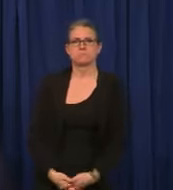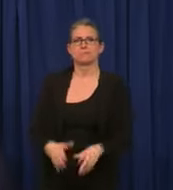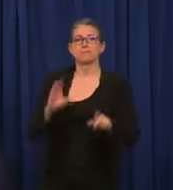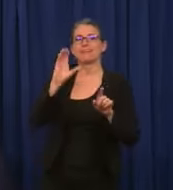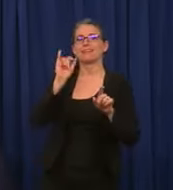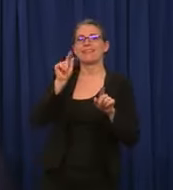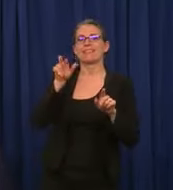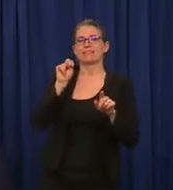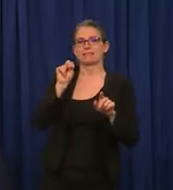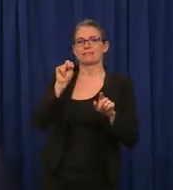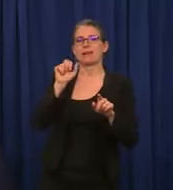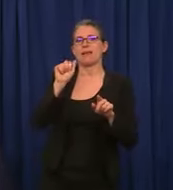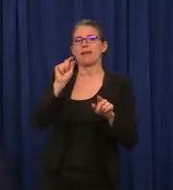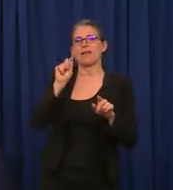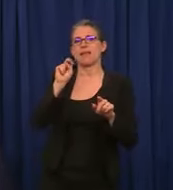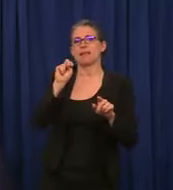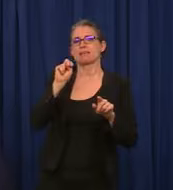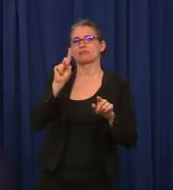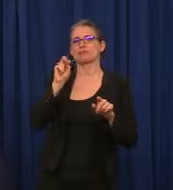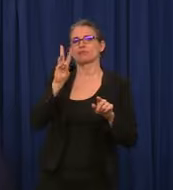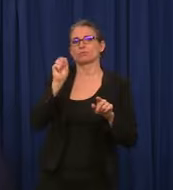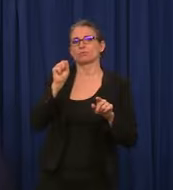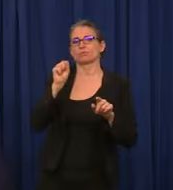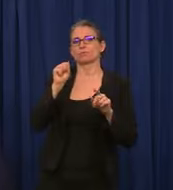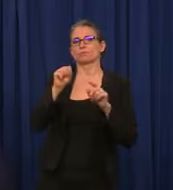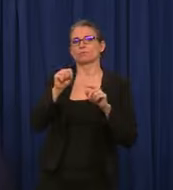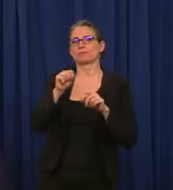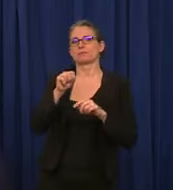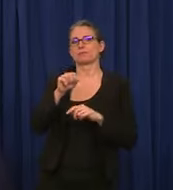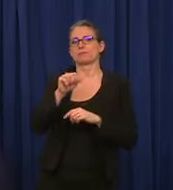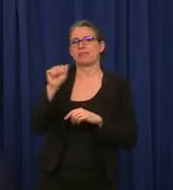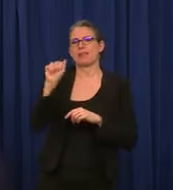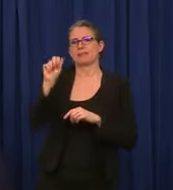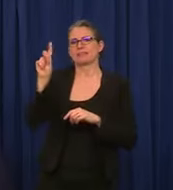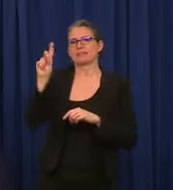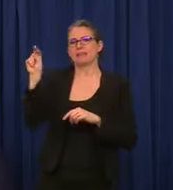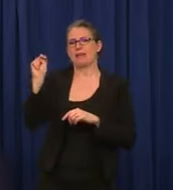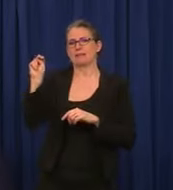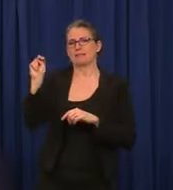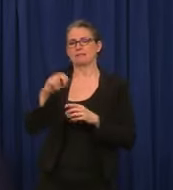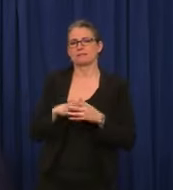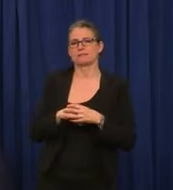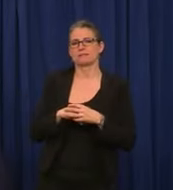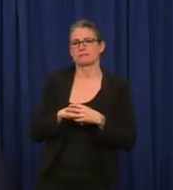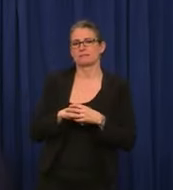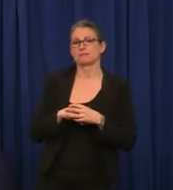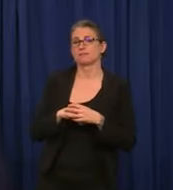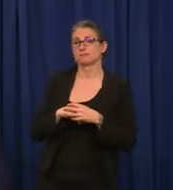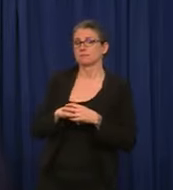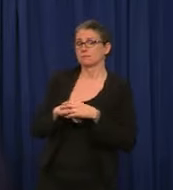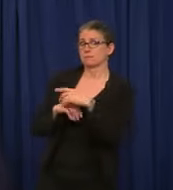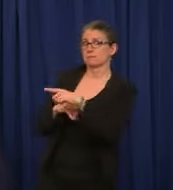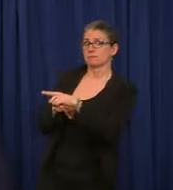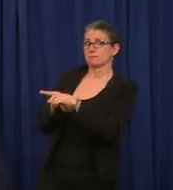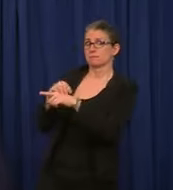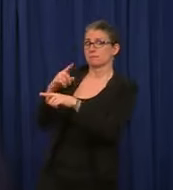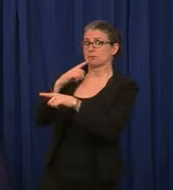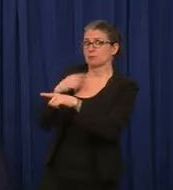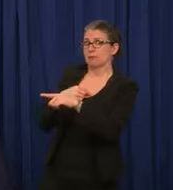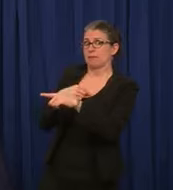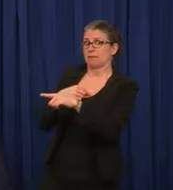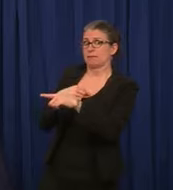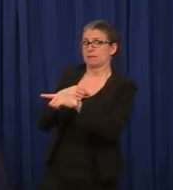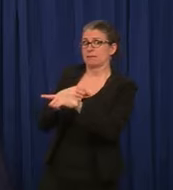on your comment about external medical units. Could you give me a better sense of like when that might be coming online and how would